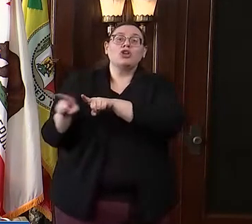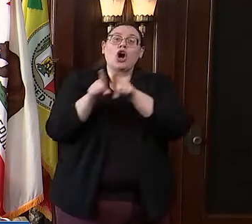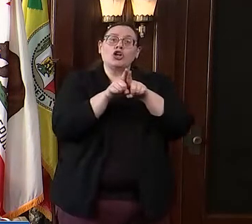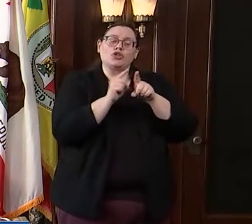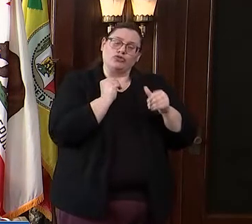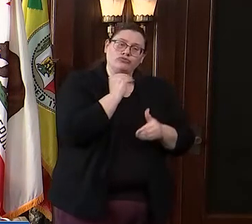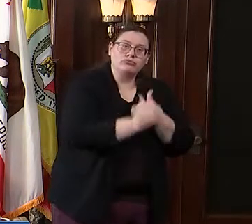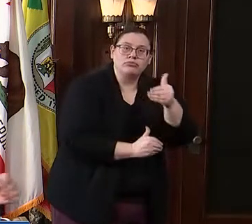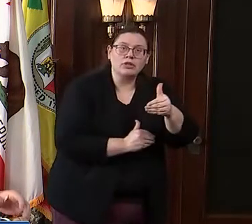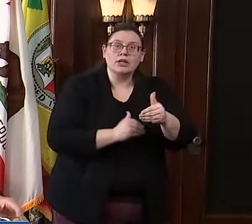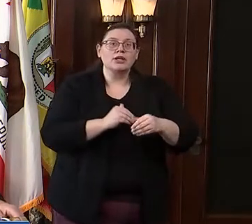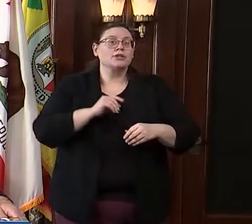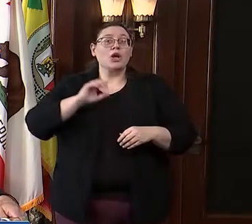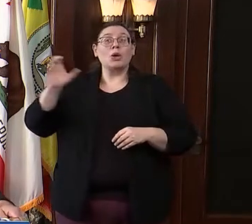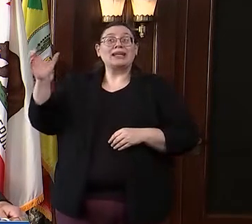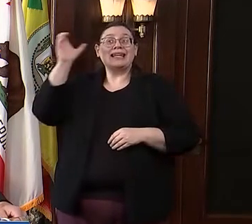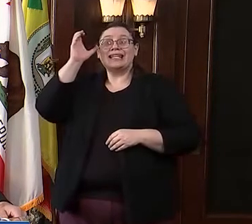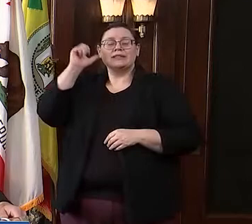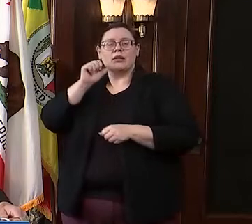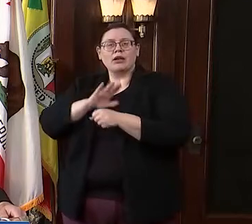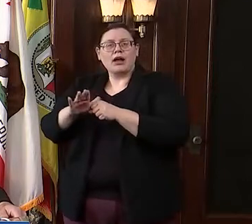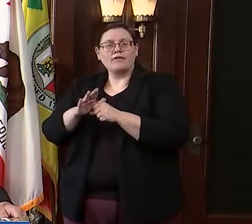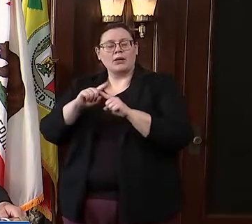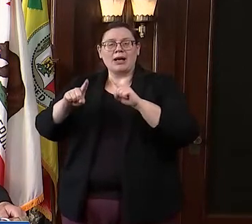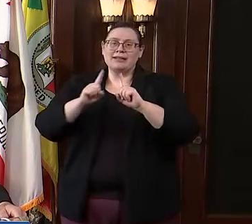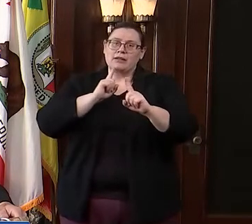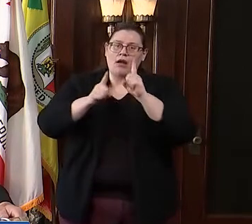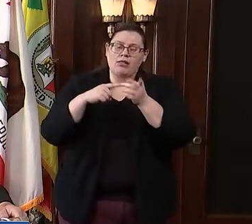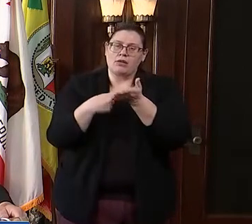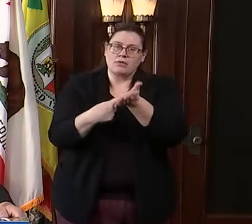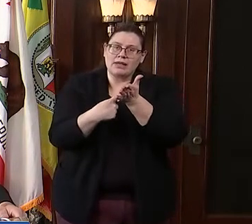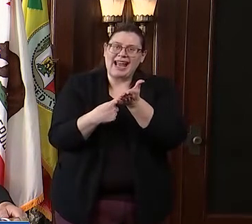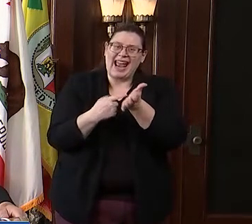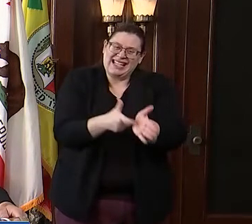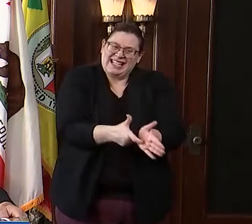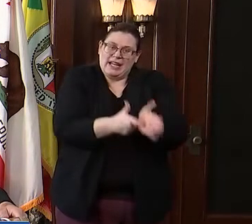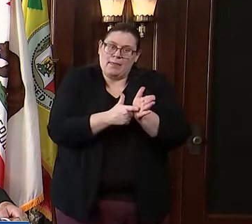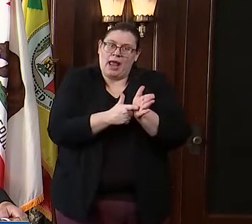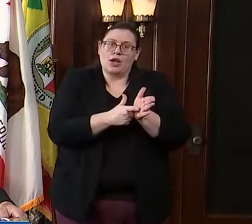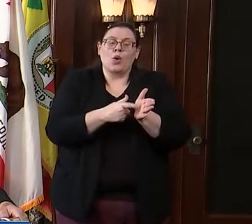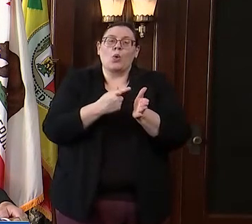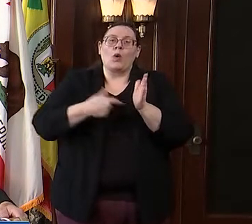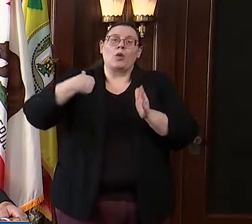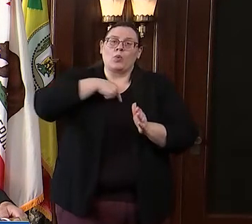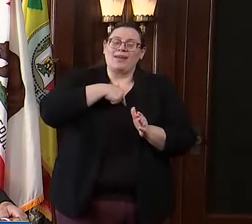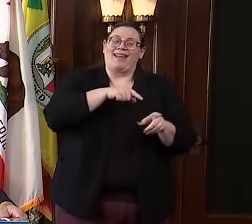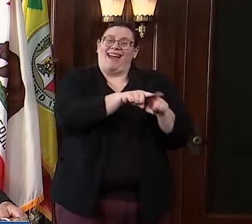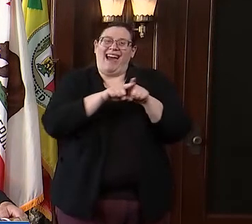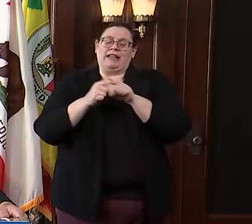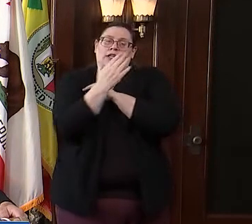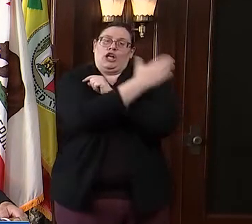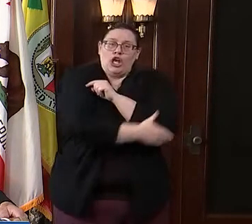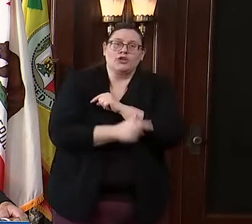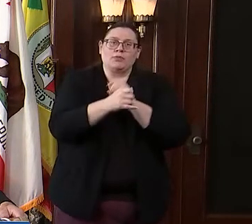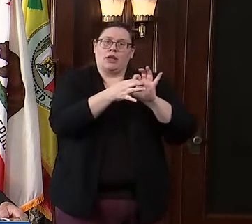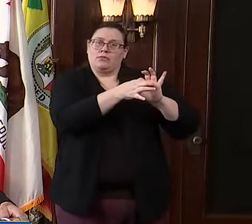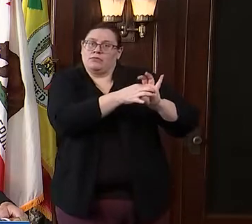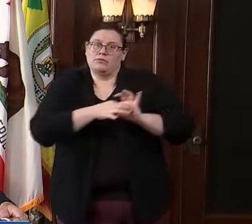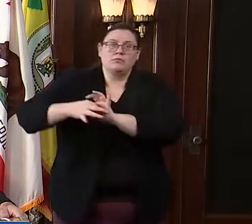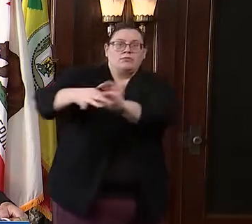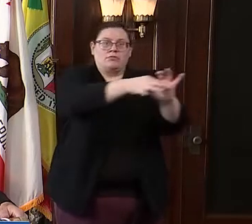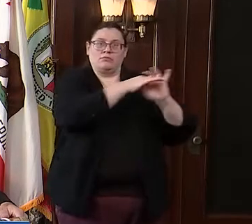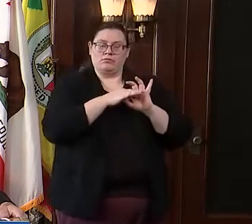in listening, but in dialoguing and demanding what we have to collectively do as a nation to make sure this death was not in